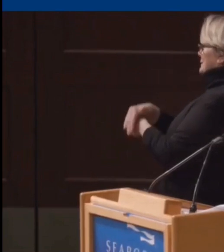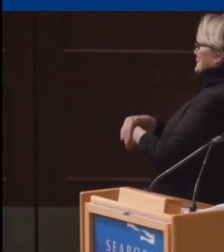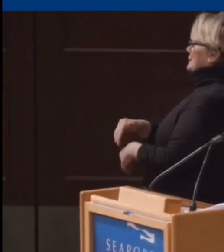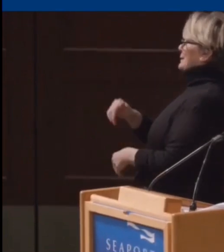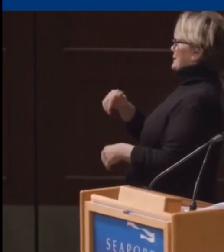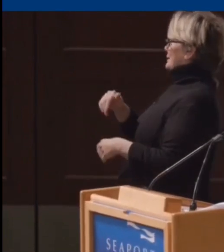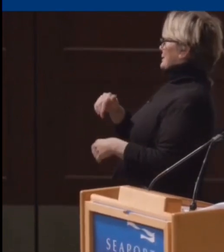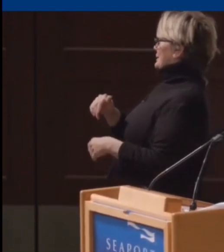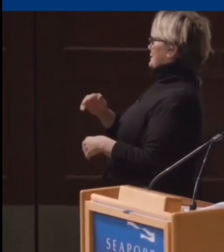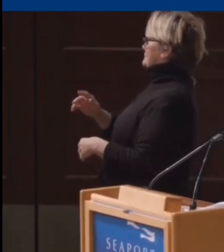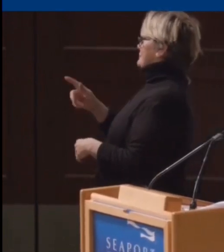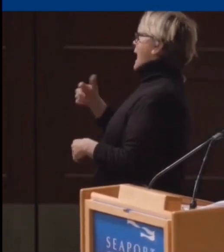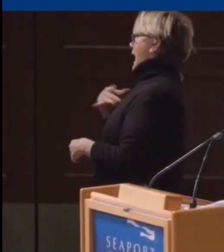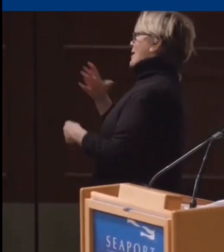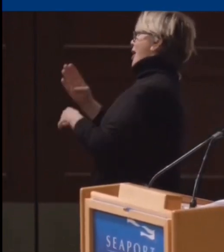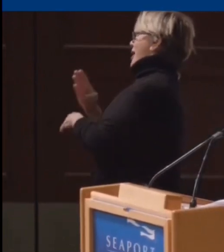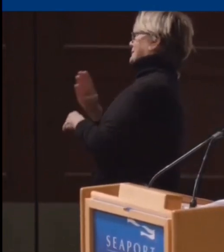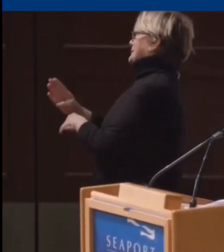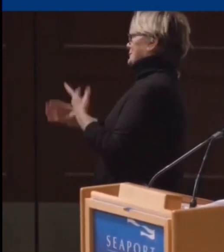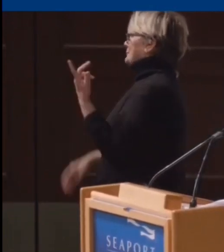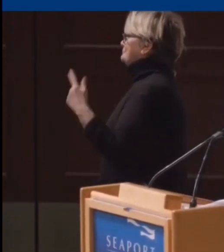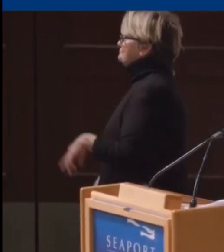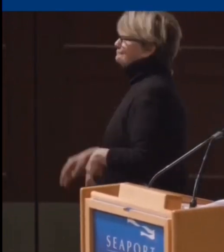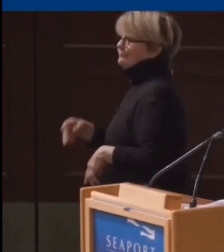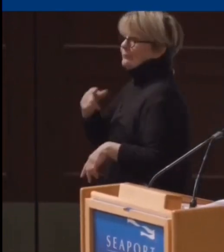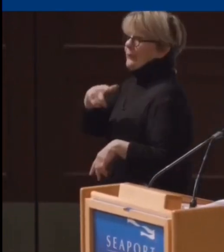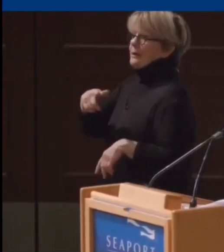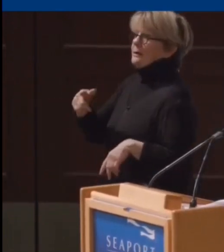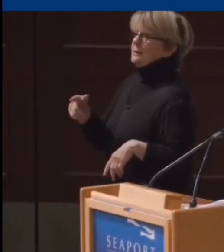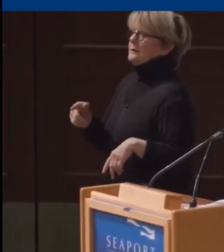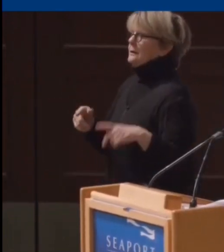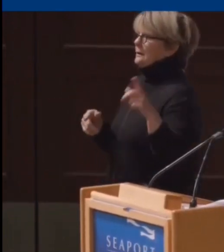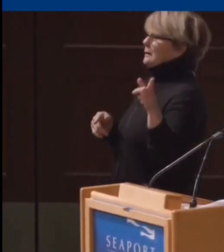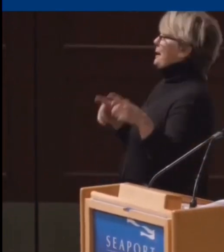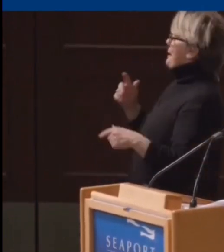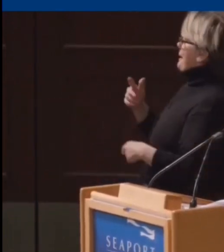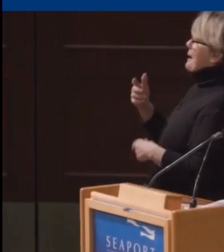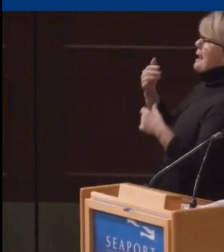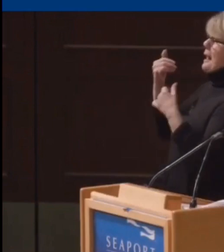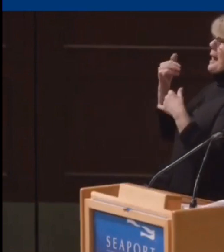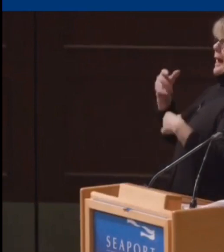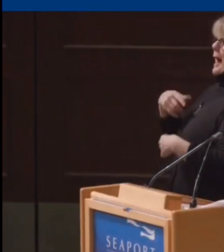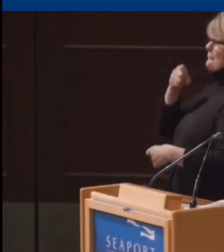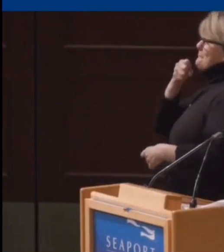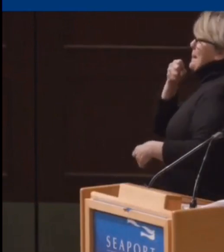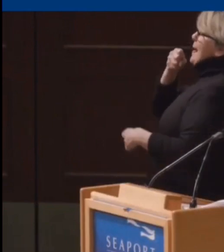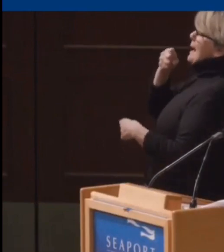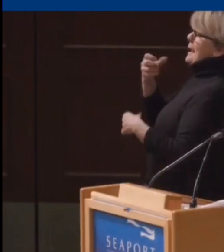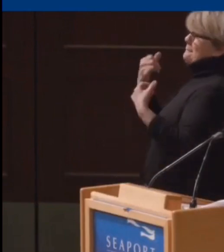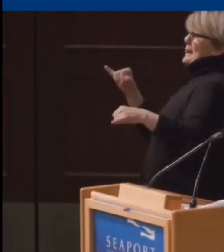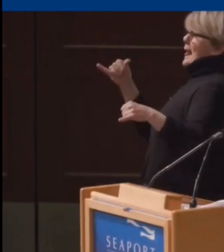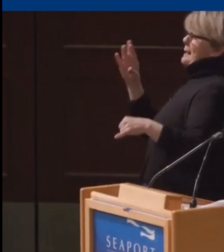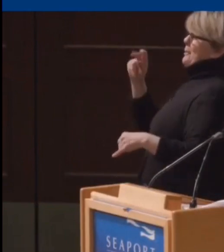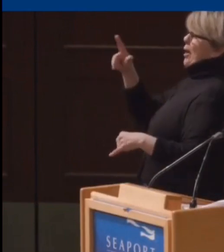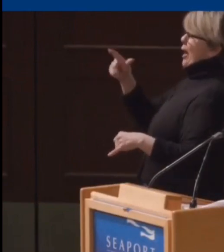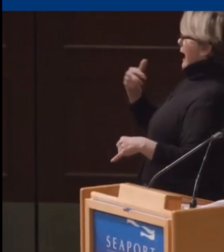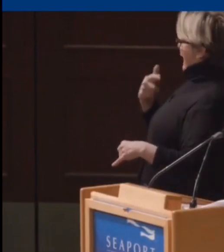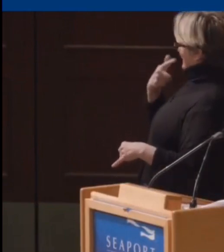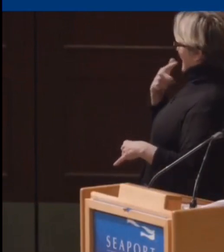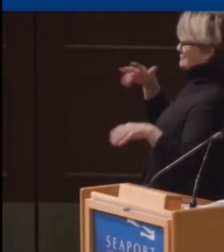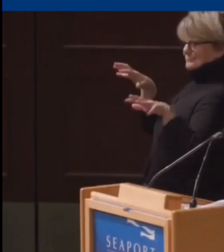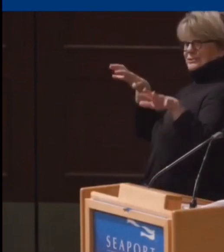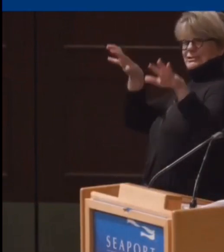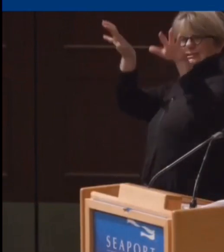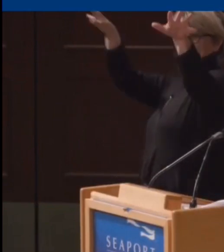it happen. On the 24th, I said play ball live at Fenway Park in front of thousands of fans. After